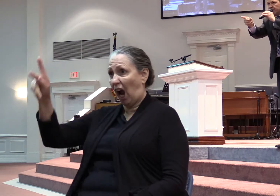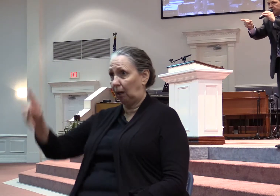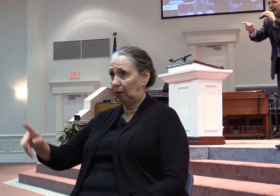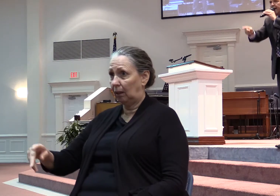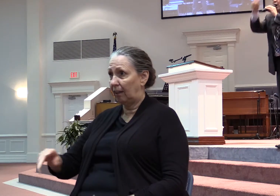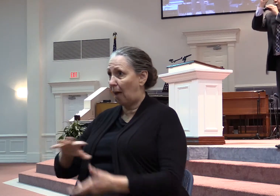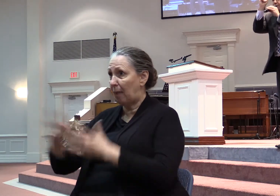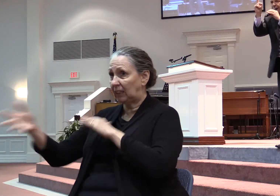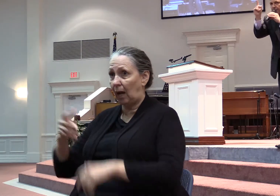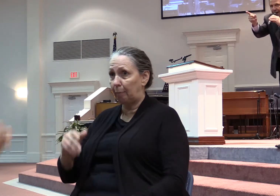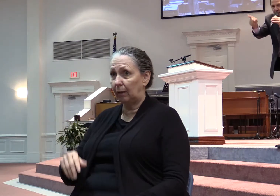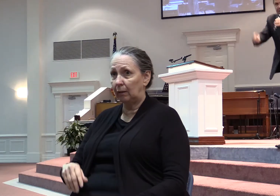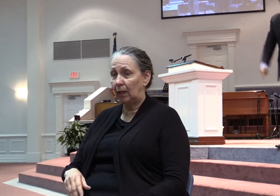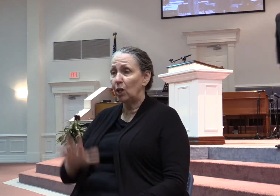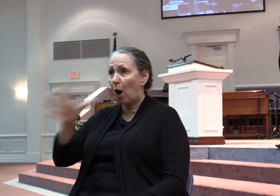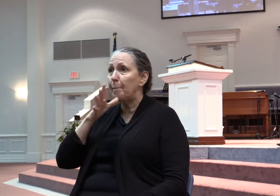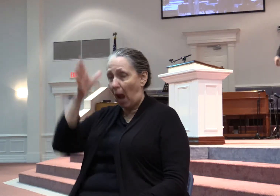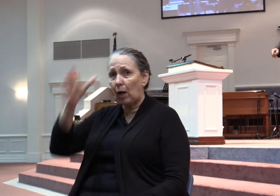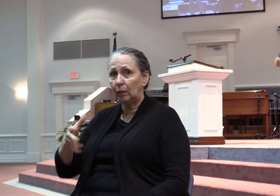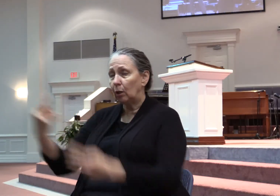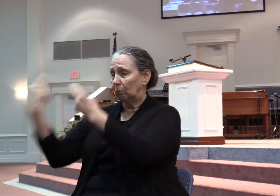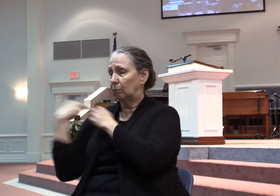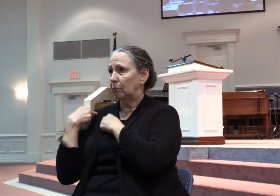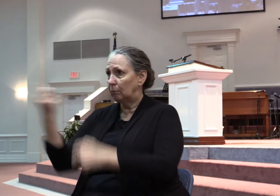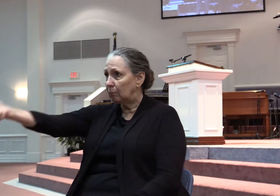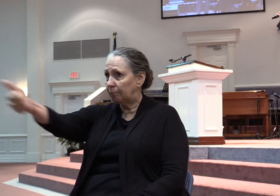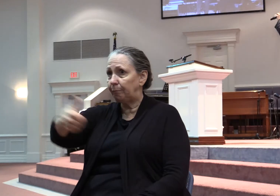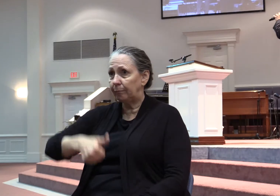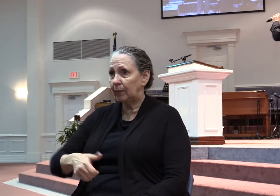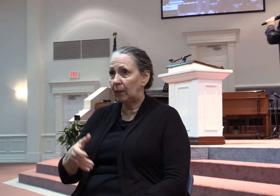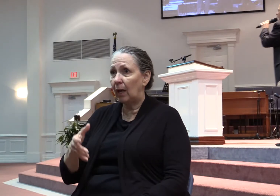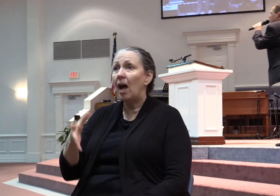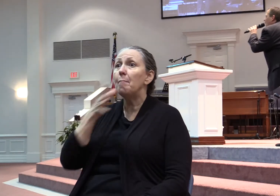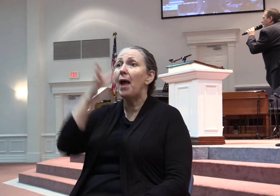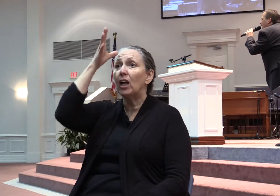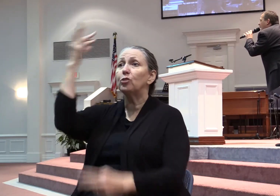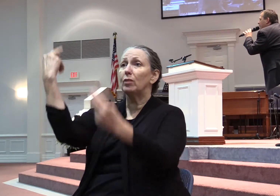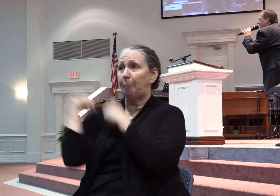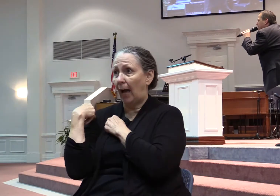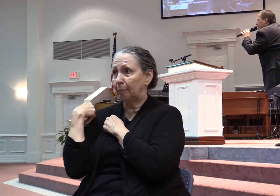our society. You're being a parent. Amen. God loves